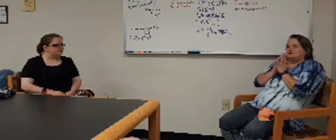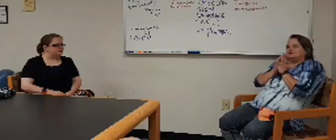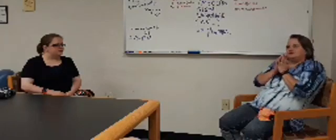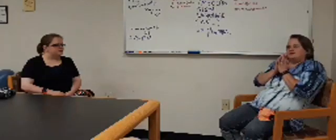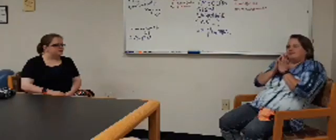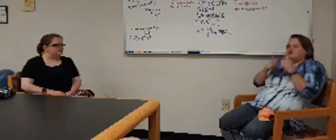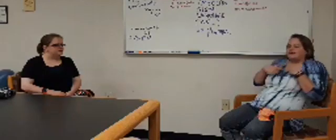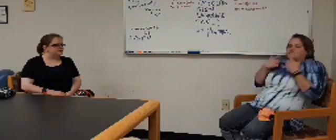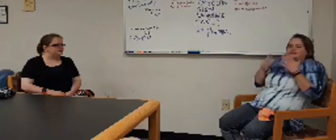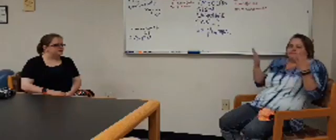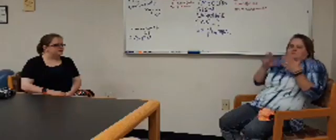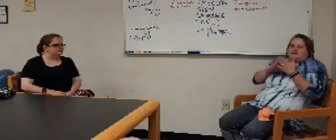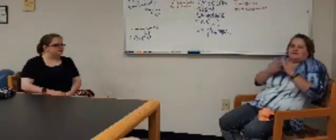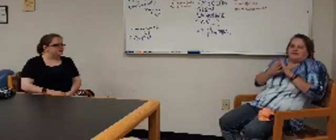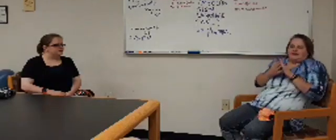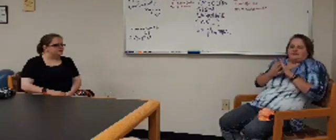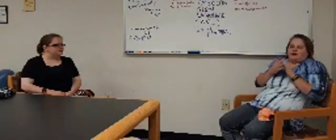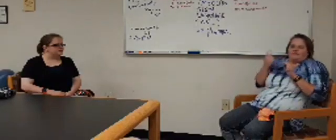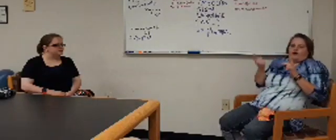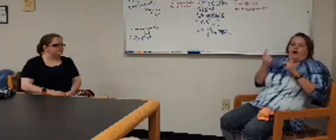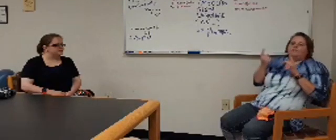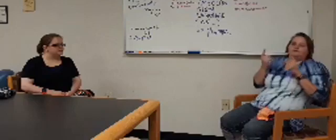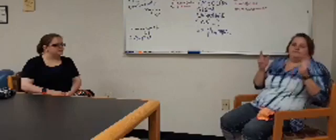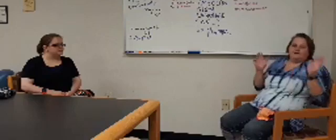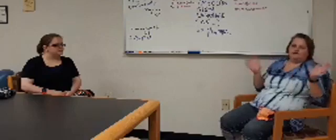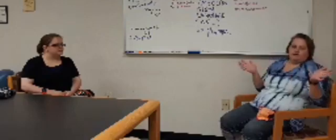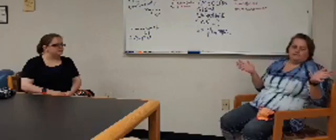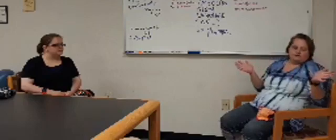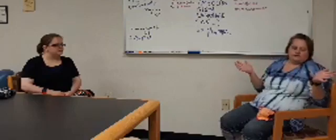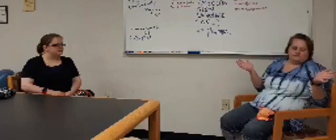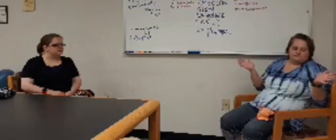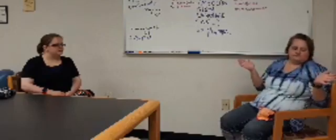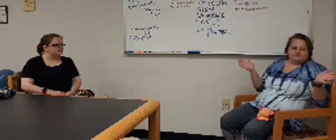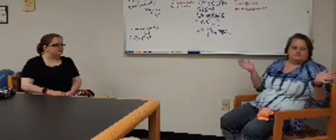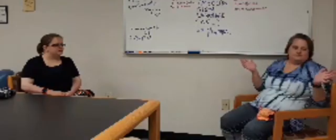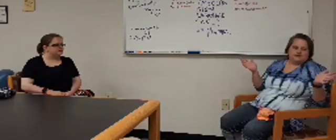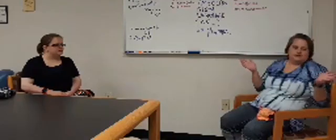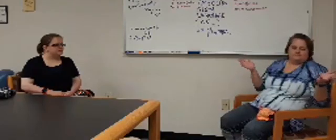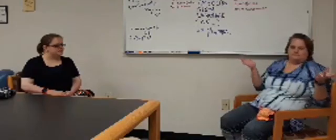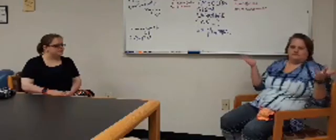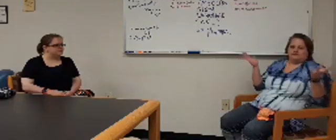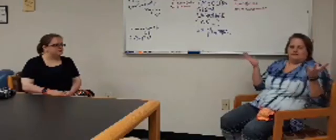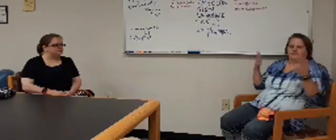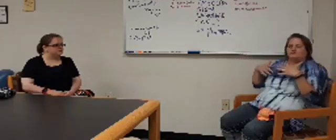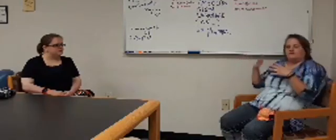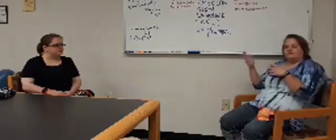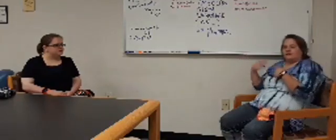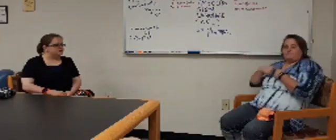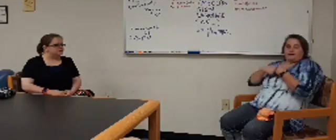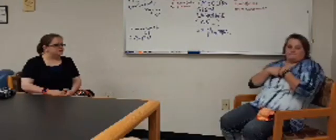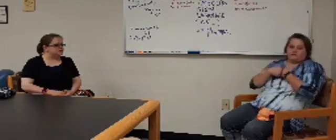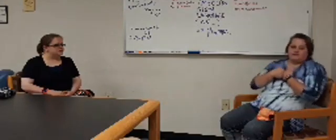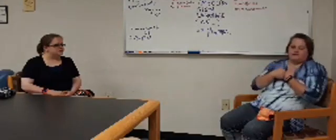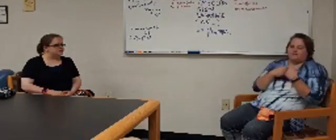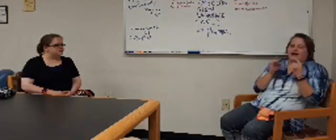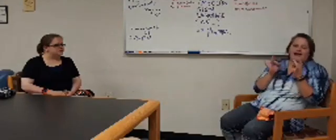if you live in a big city, there'll always be a trauma. Right. For myself, I hate